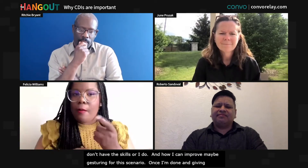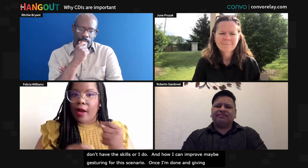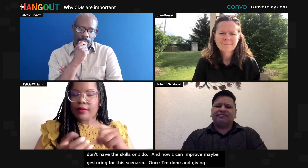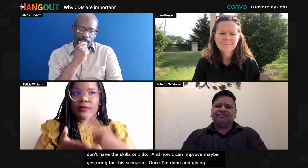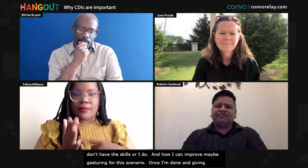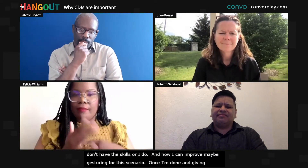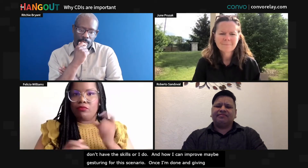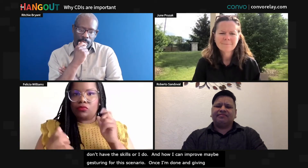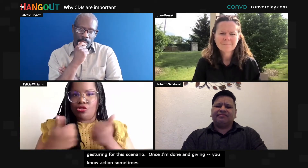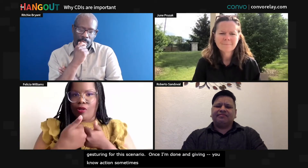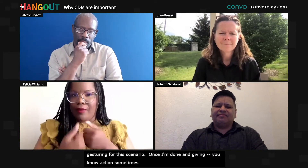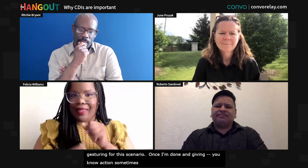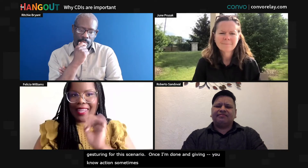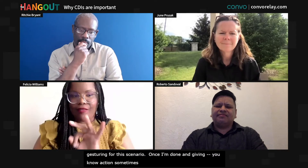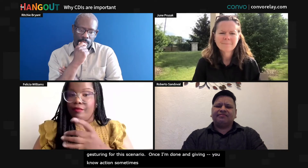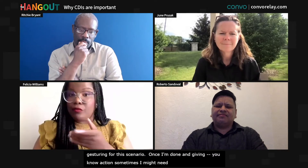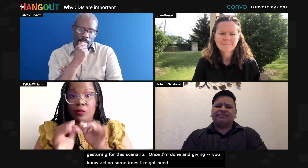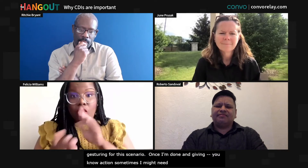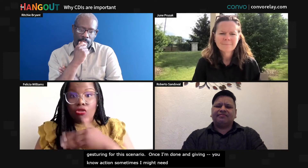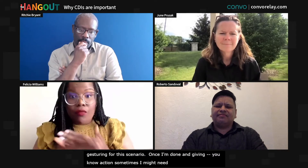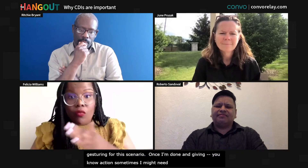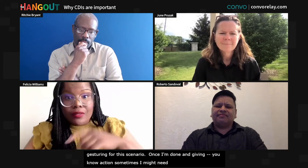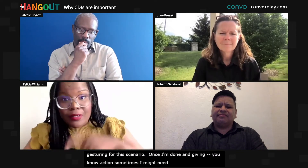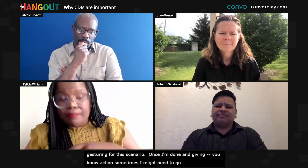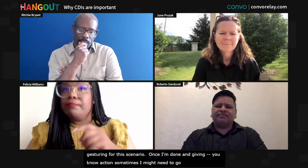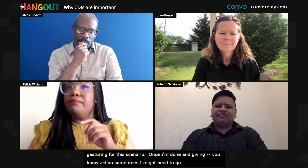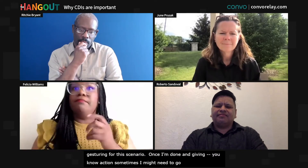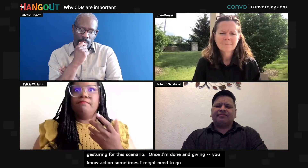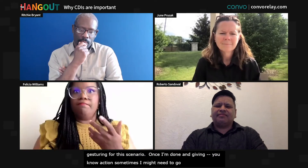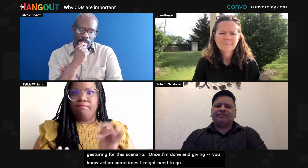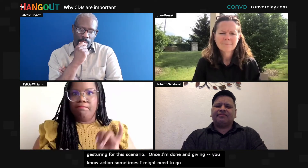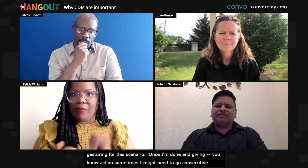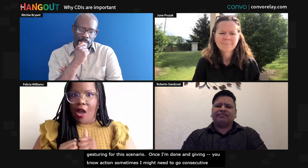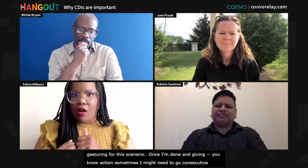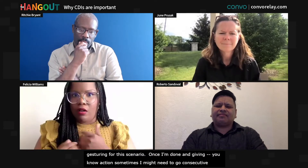consecutive versus simultaneous, and getting that feedback is really important.